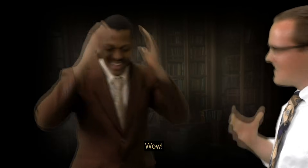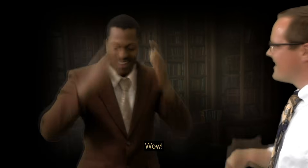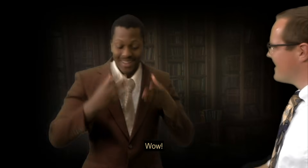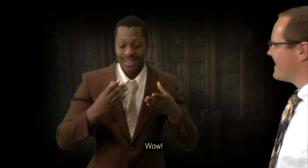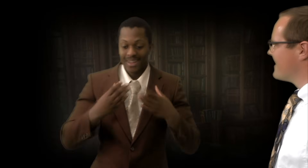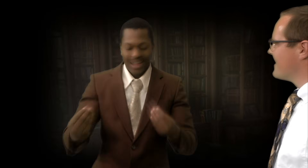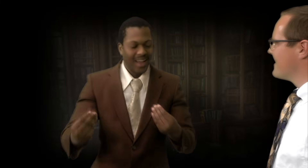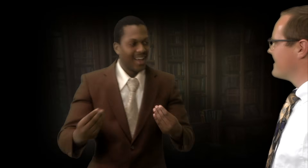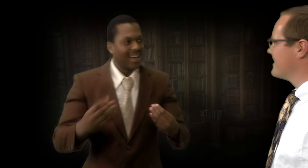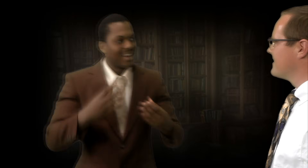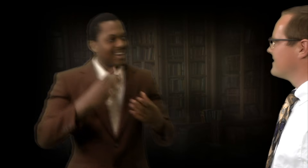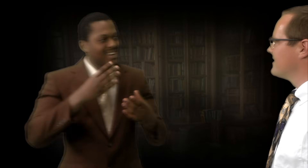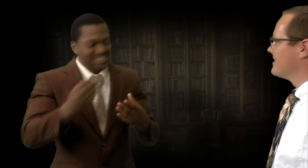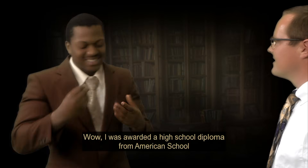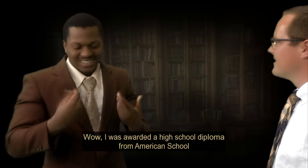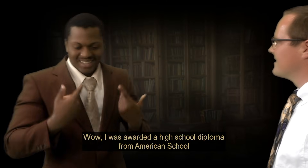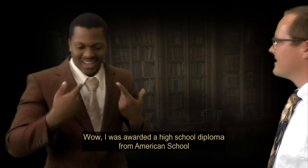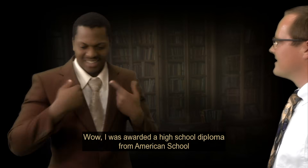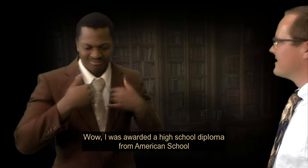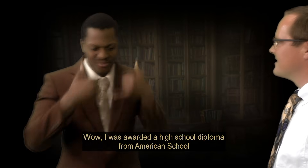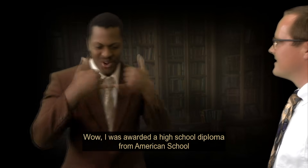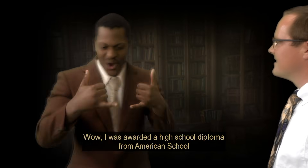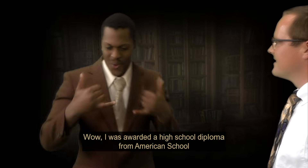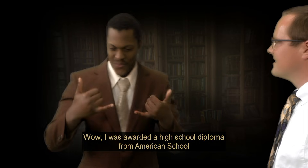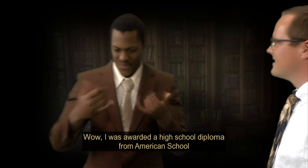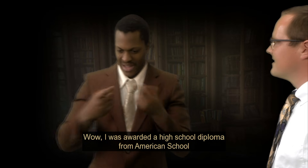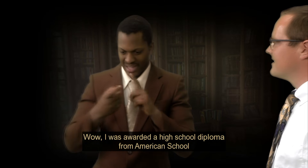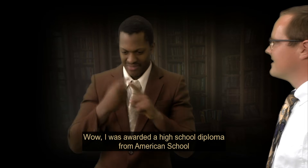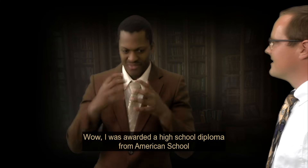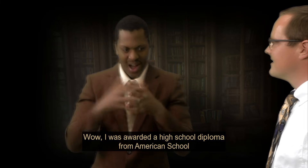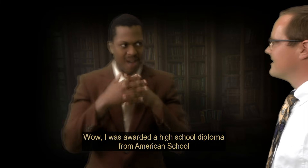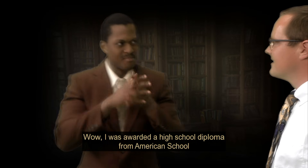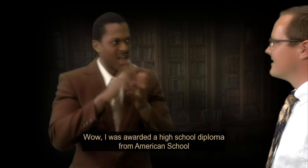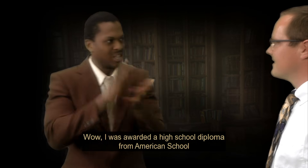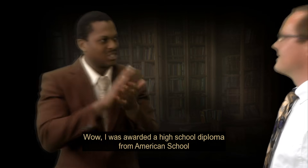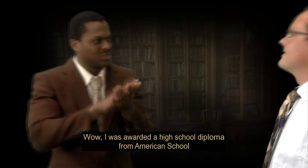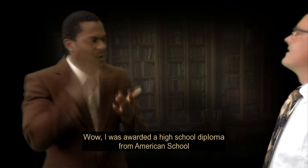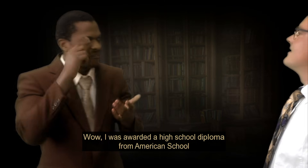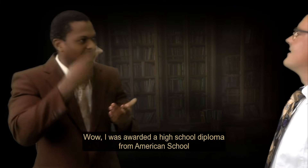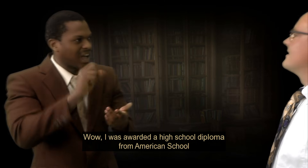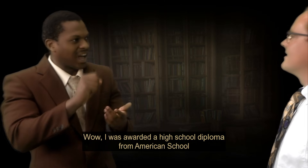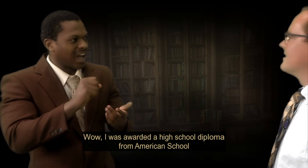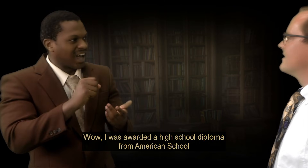Wow. Wow, I was awarded a high school diploma from American School